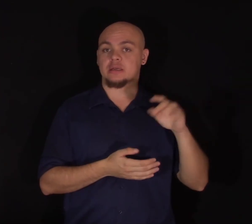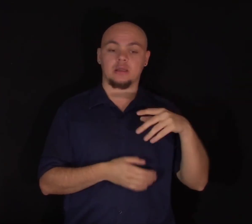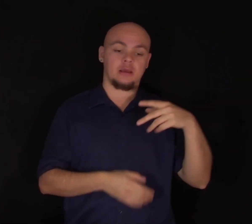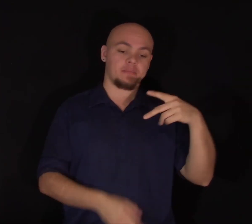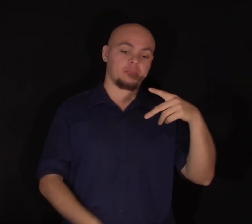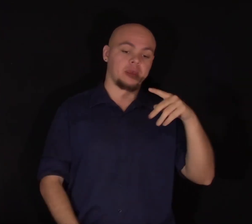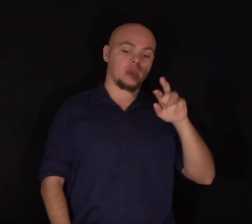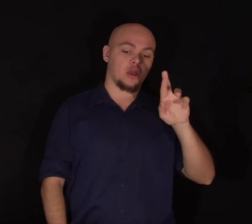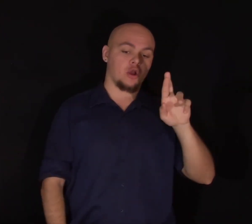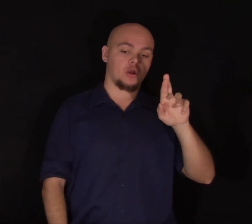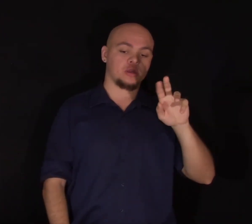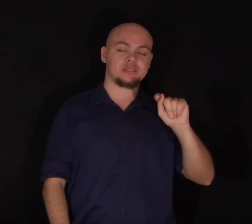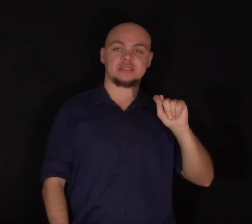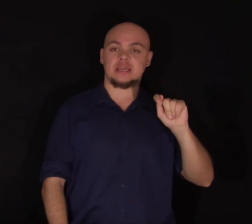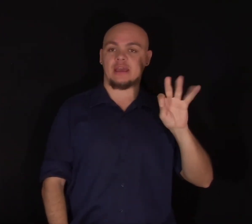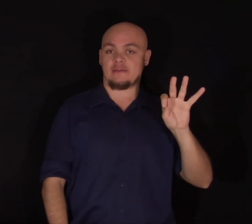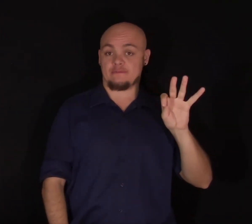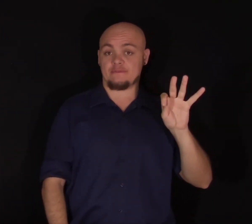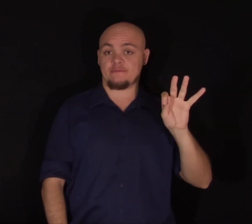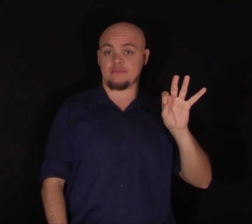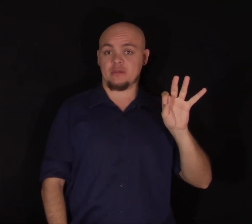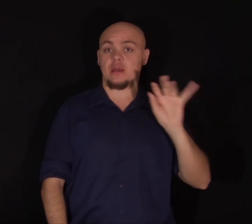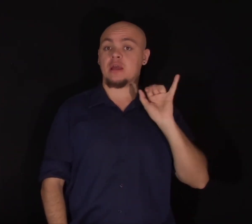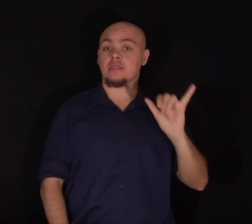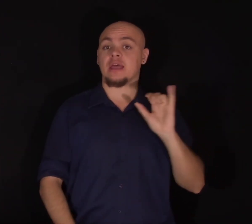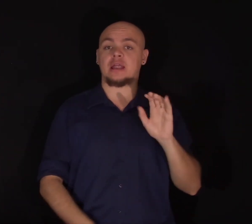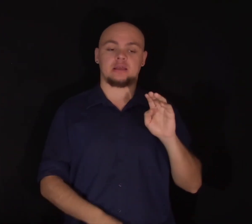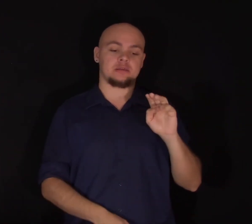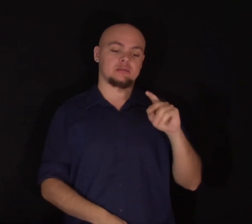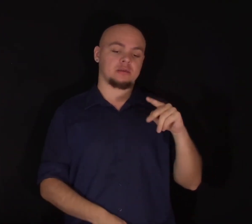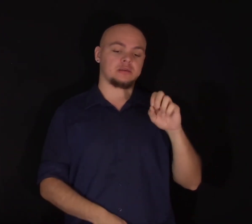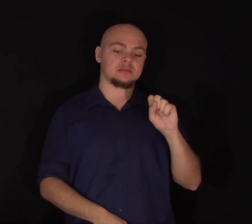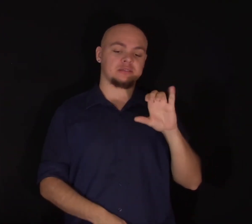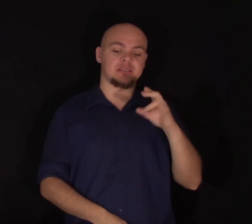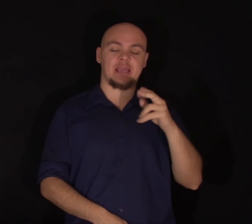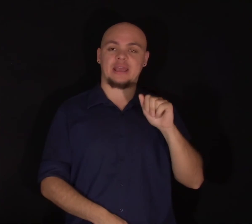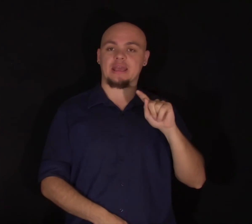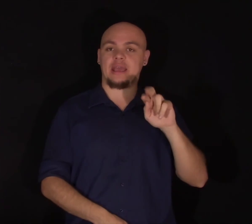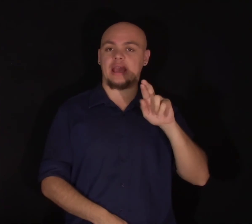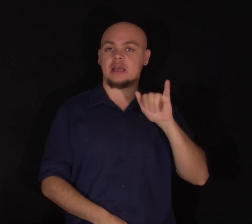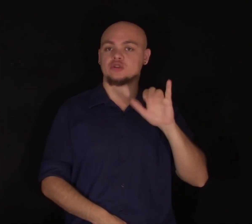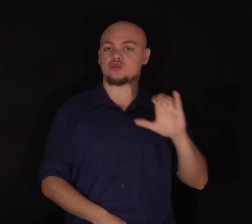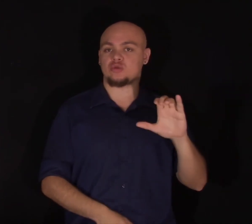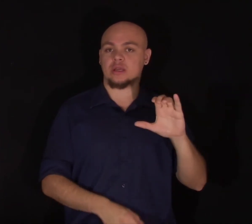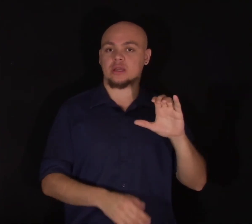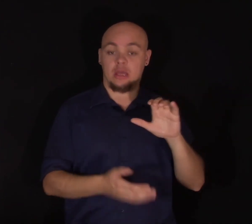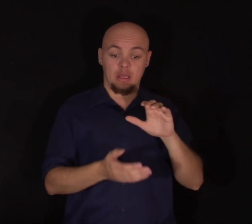PRTF. So a PRTF, that's a psychiatric residential treatment facility.